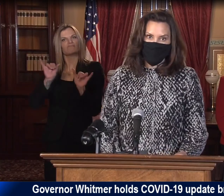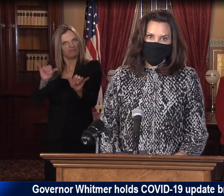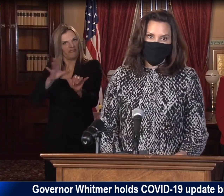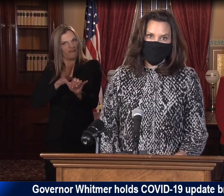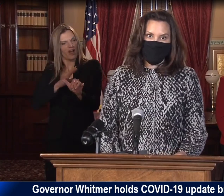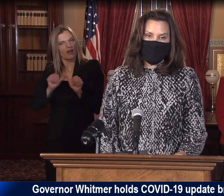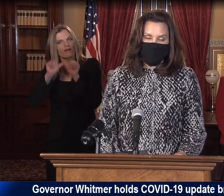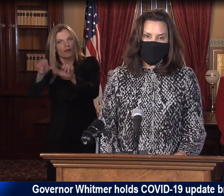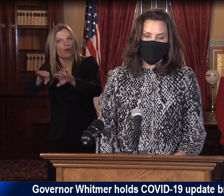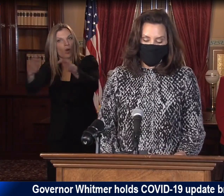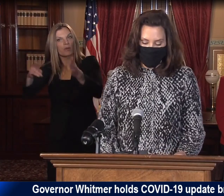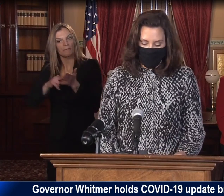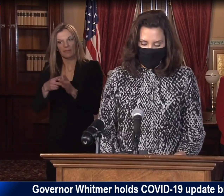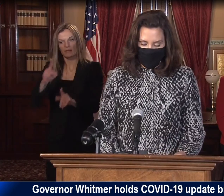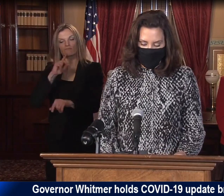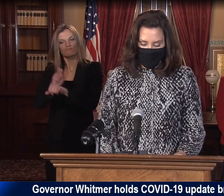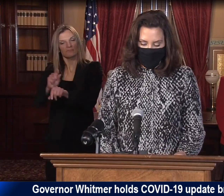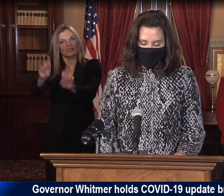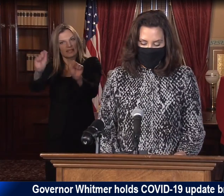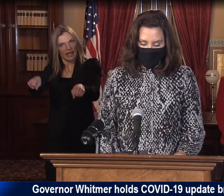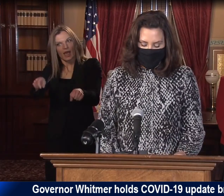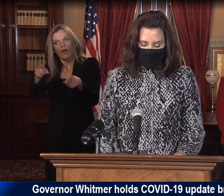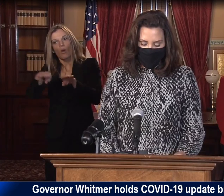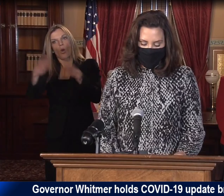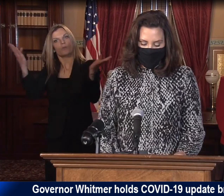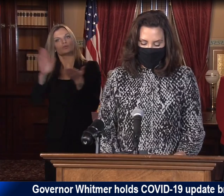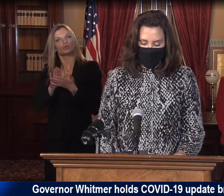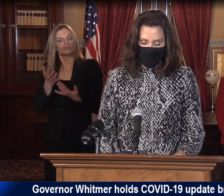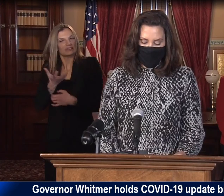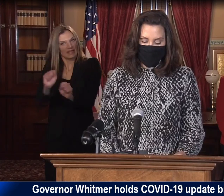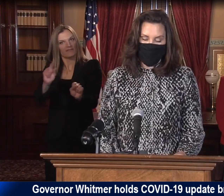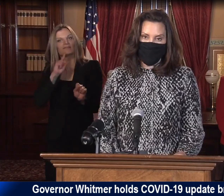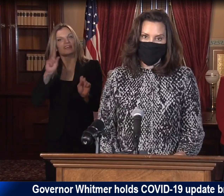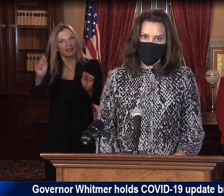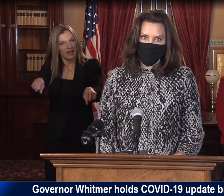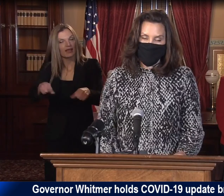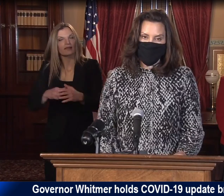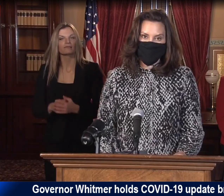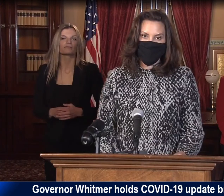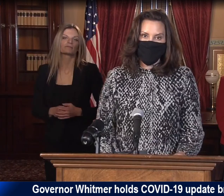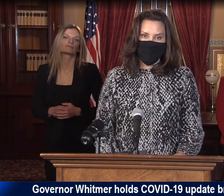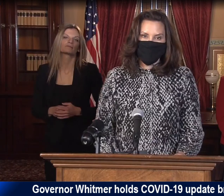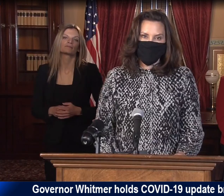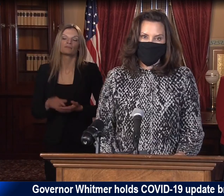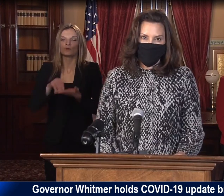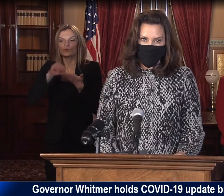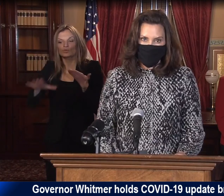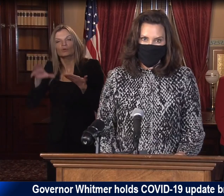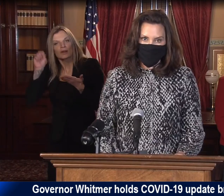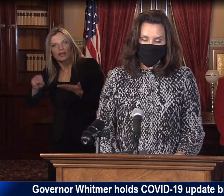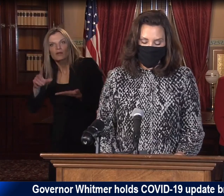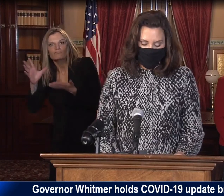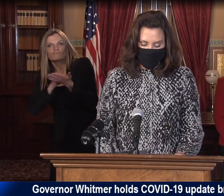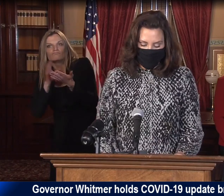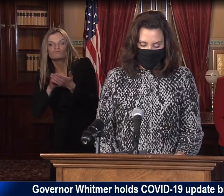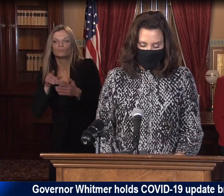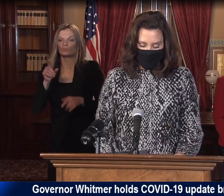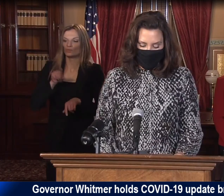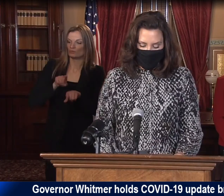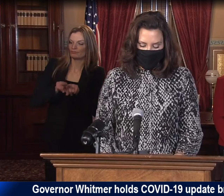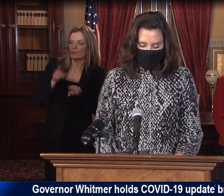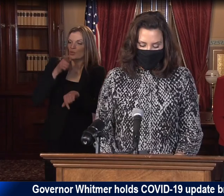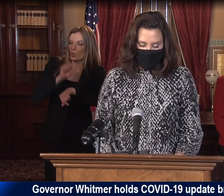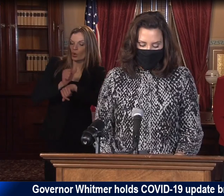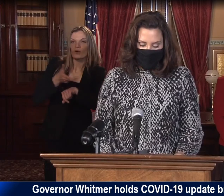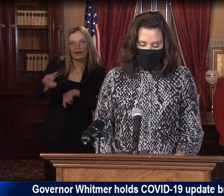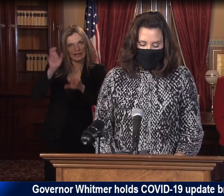have demonstrated that they can provide a safe learning environment for their students and safe workplaces for their